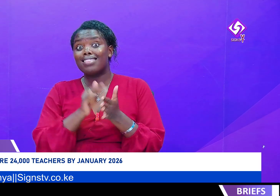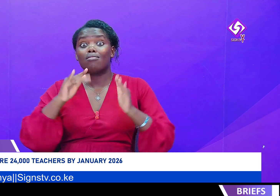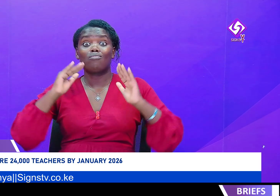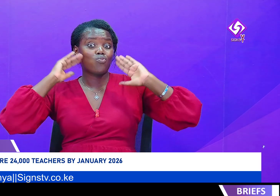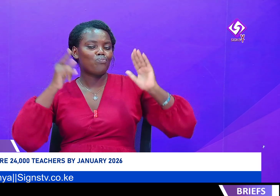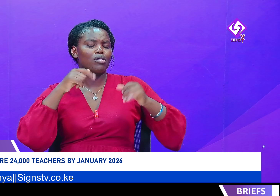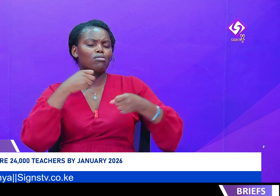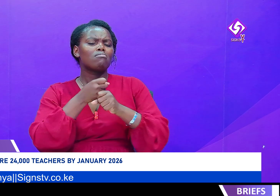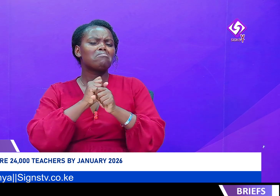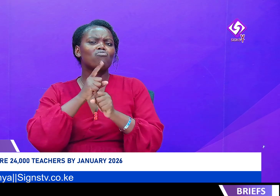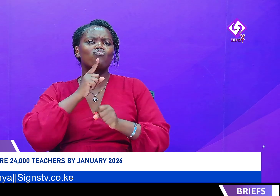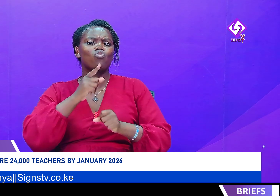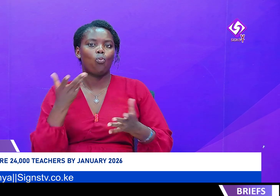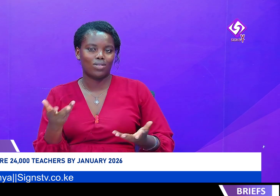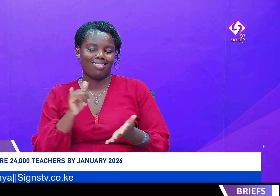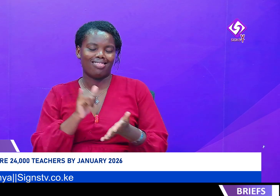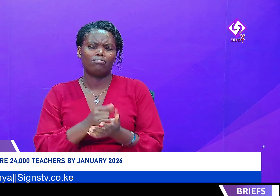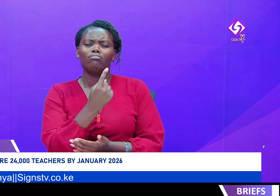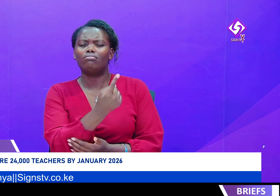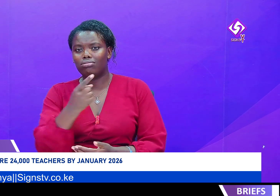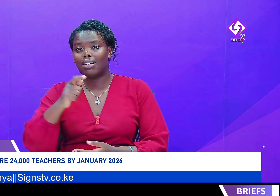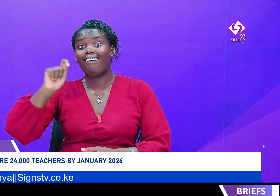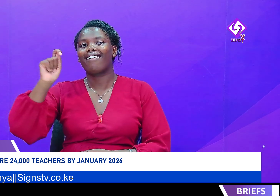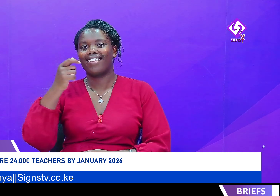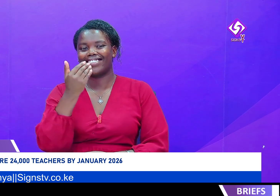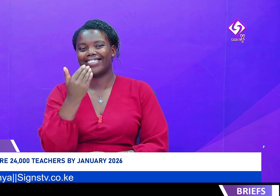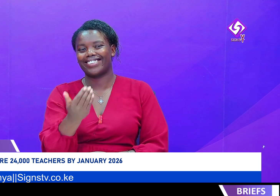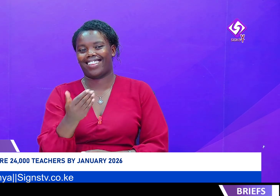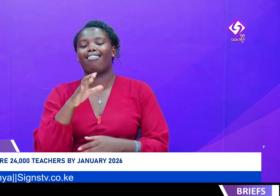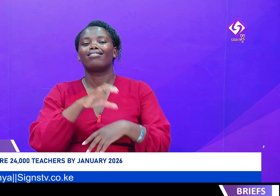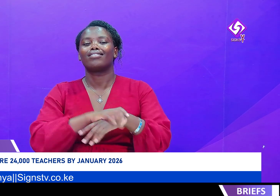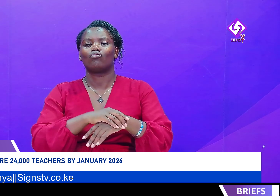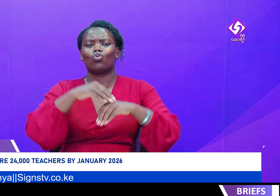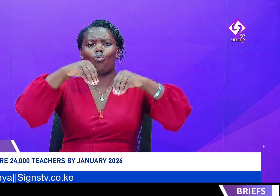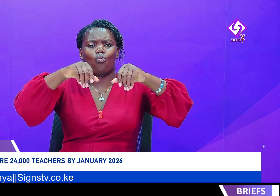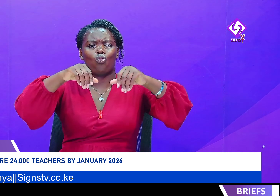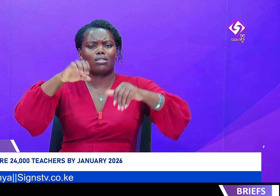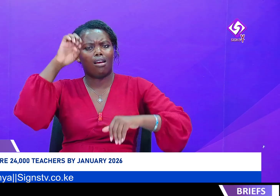The minister emphasized the commitment to make sure every Kenyan child received